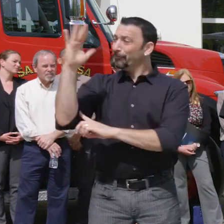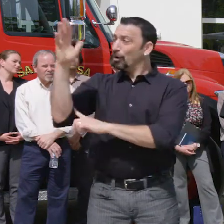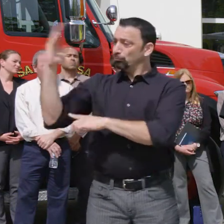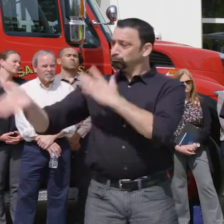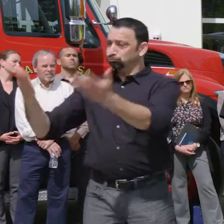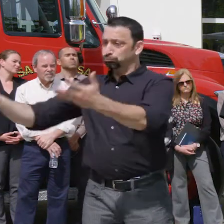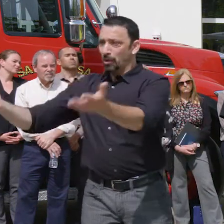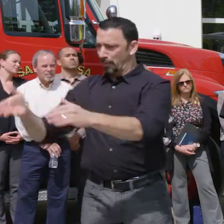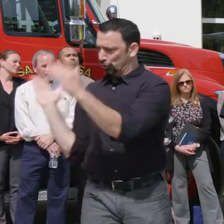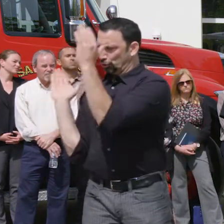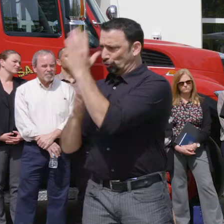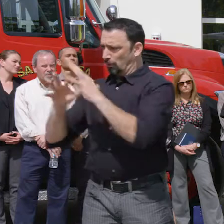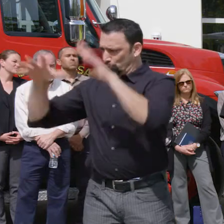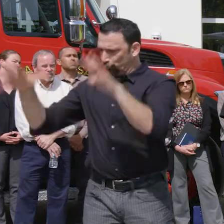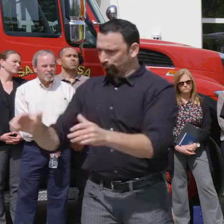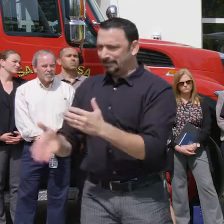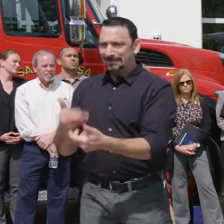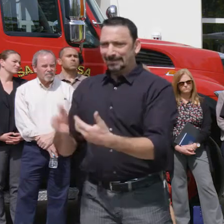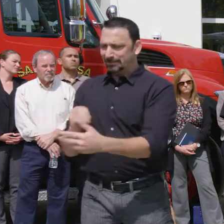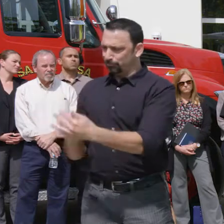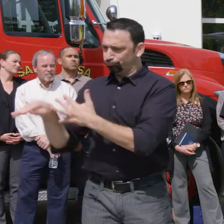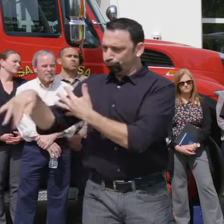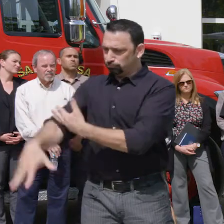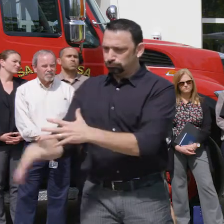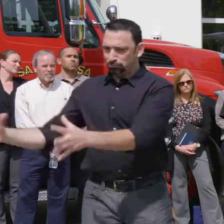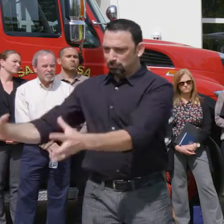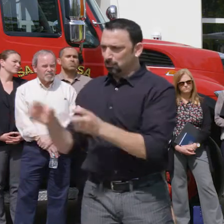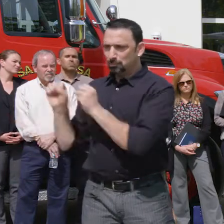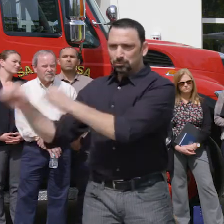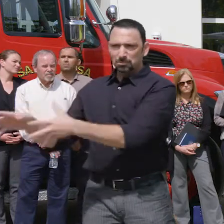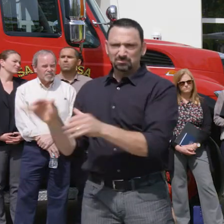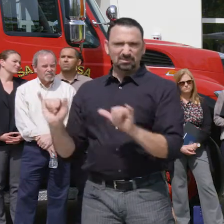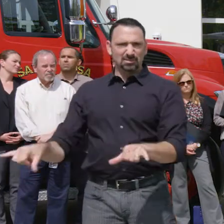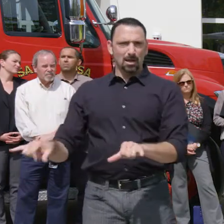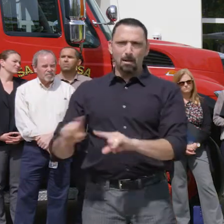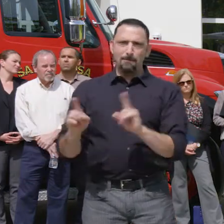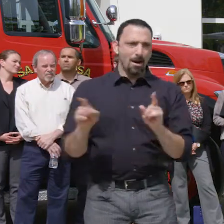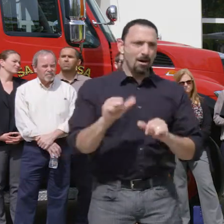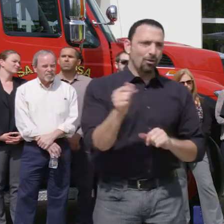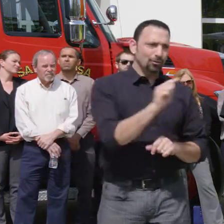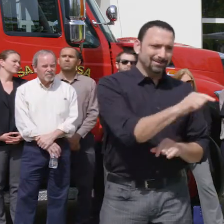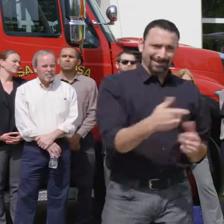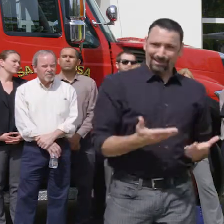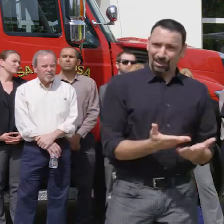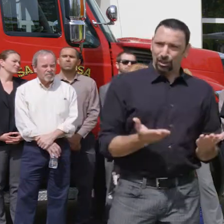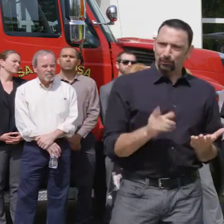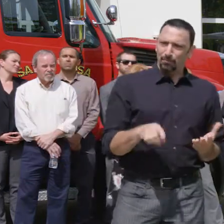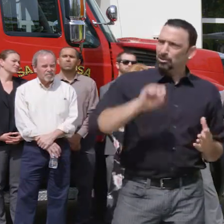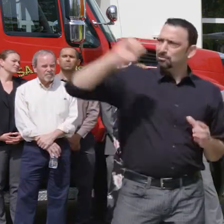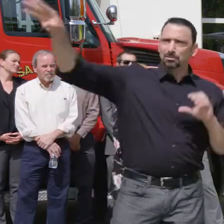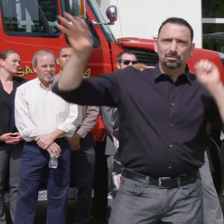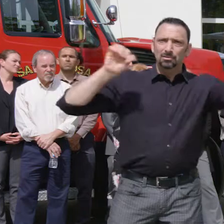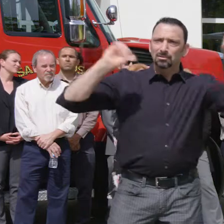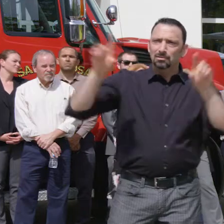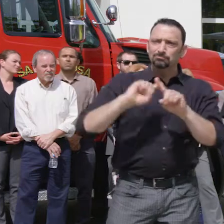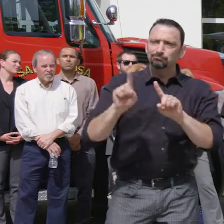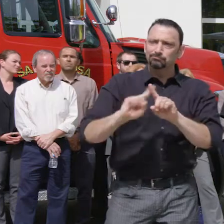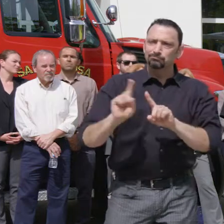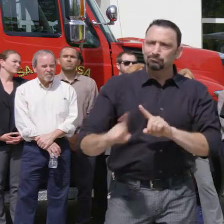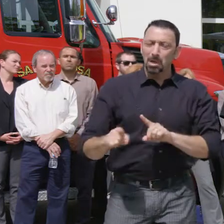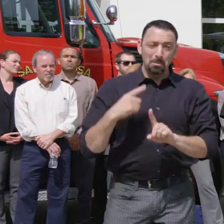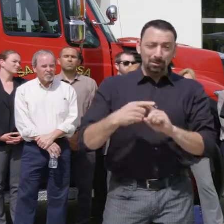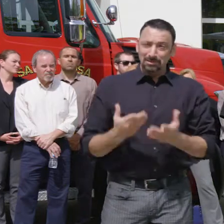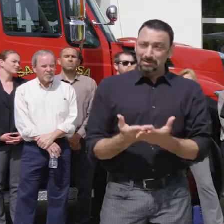you know, chopped and mulched and therefore not hauled off. Also, lots of tonnage, concrete, and those types of